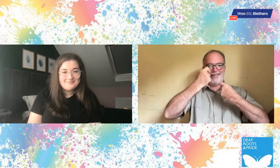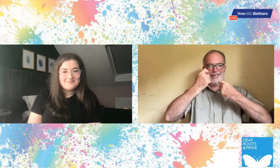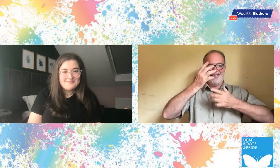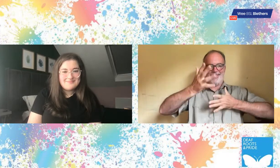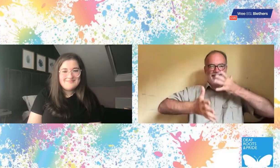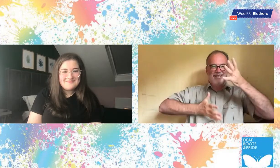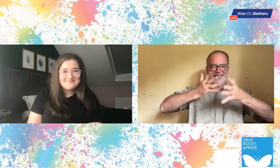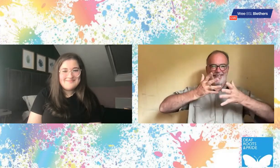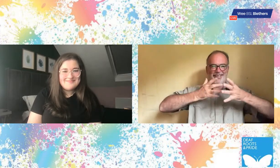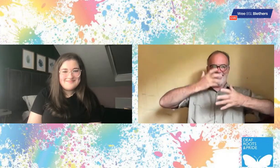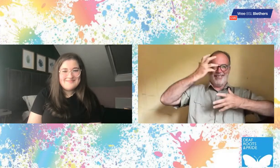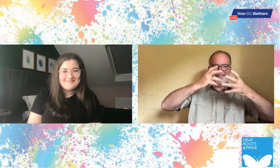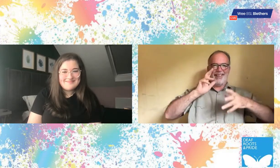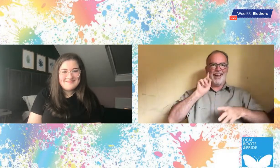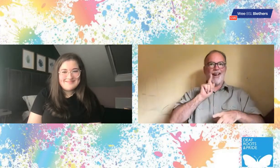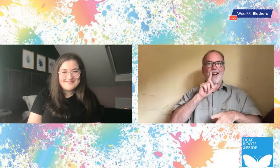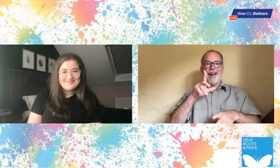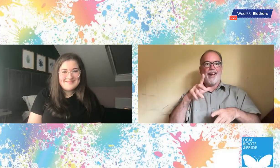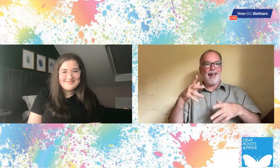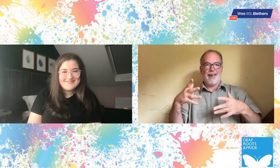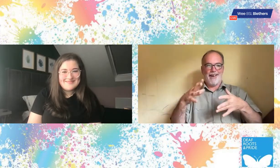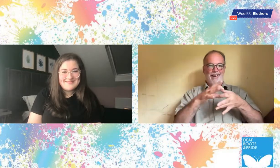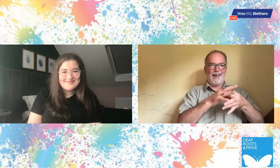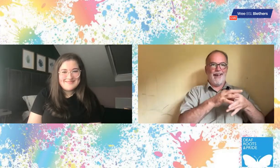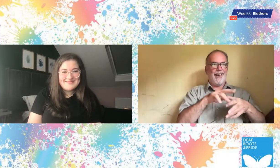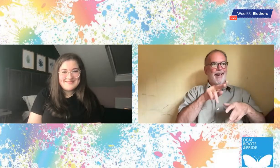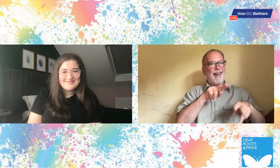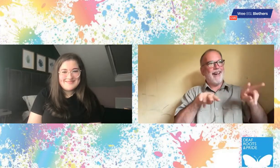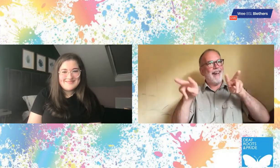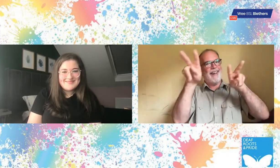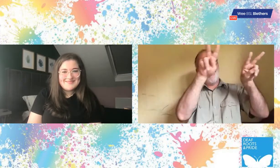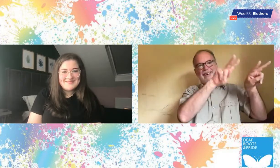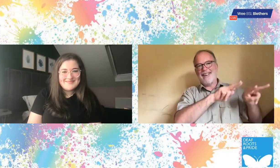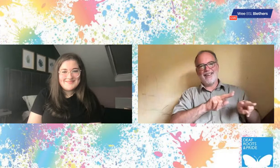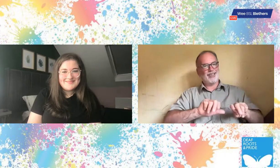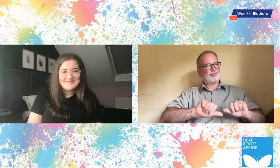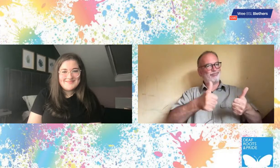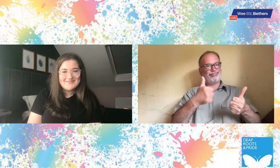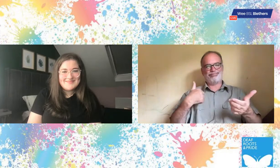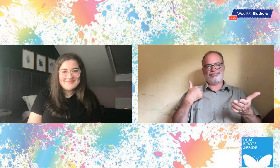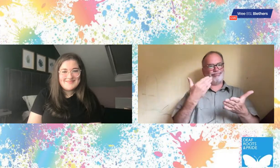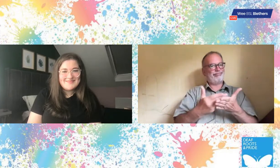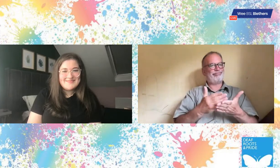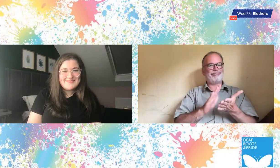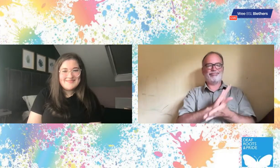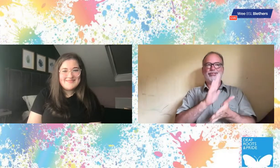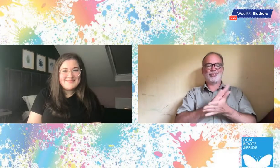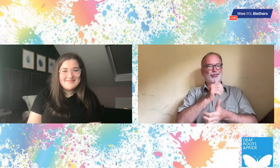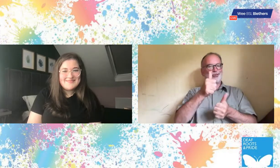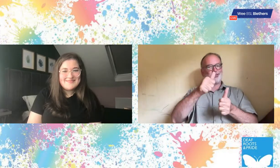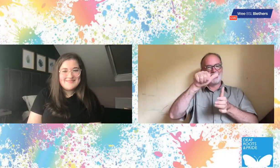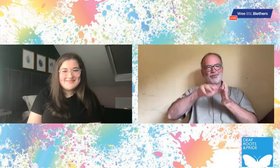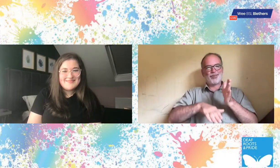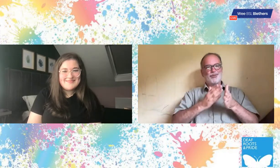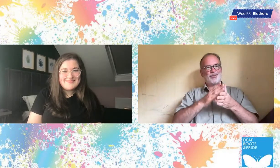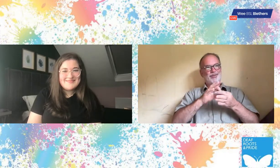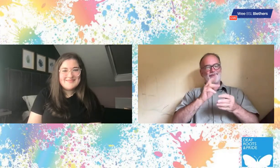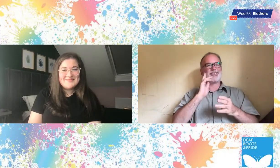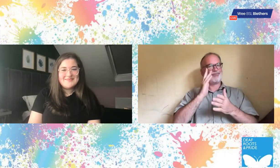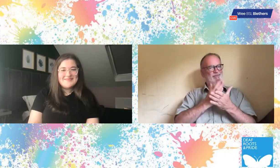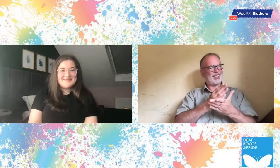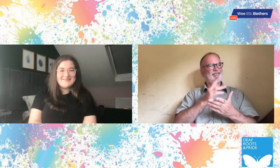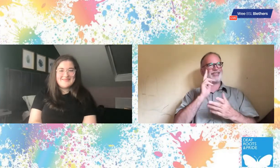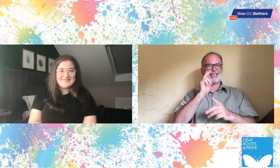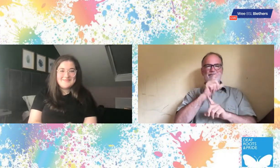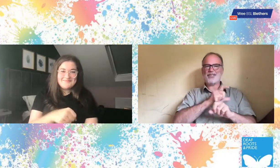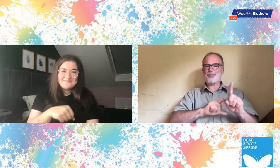visitors was fantastic. Although hearing visitors, were equally enthralled by the facial expressions and the visual nature of